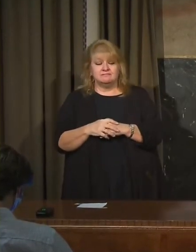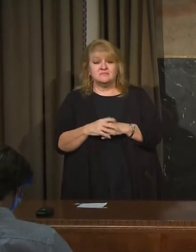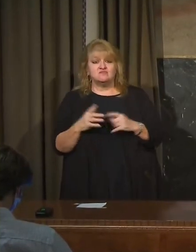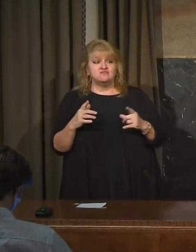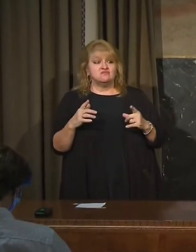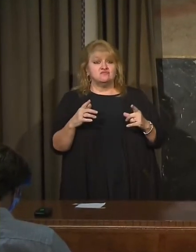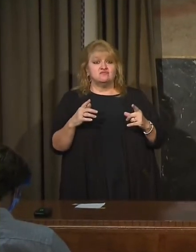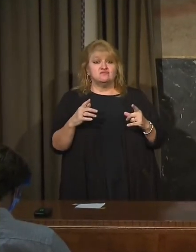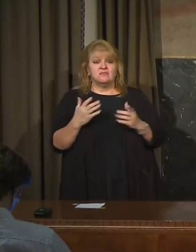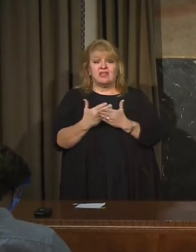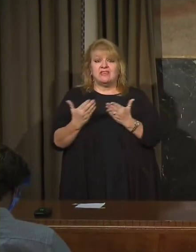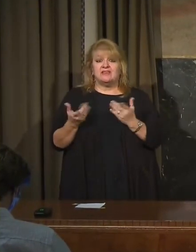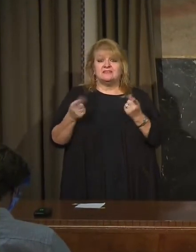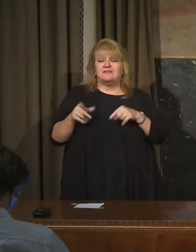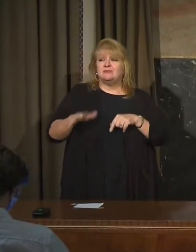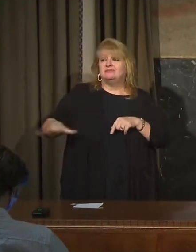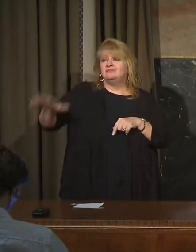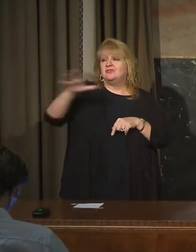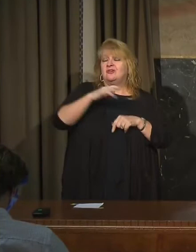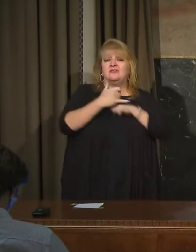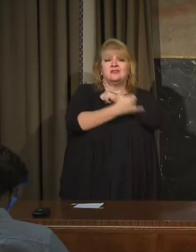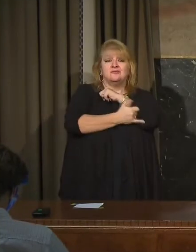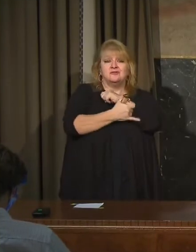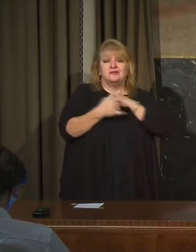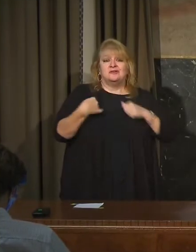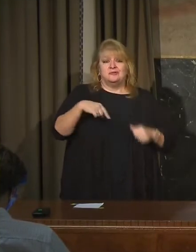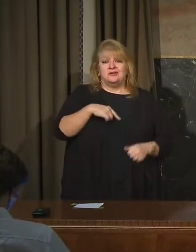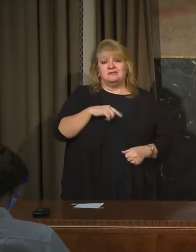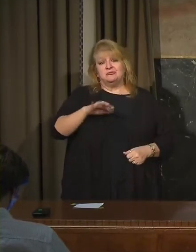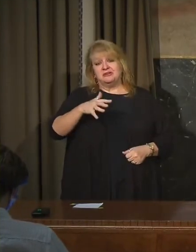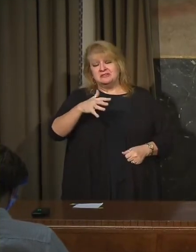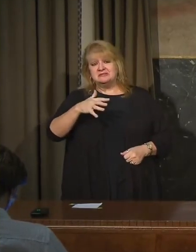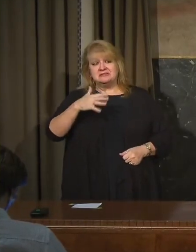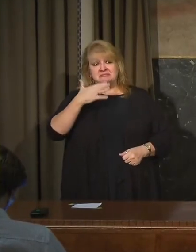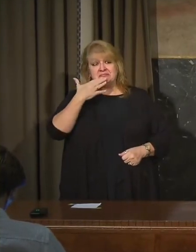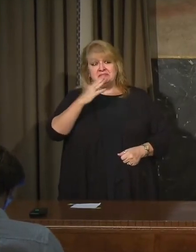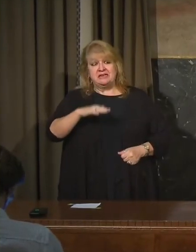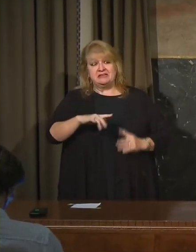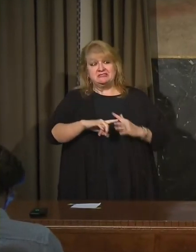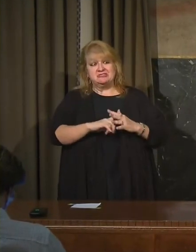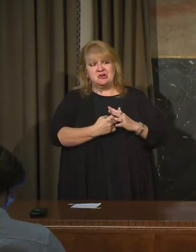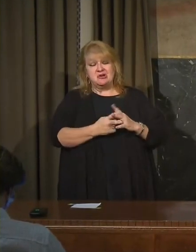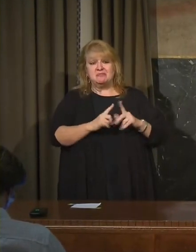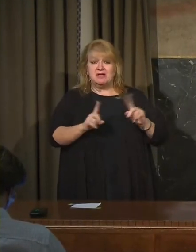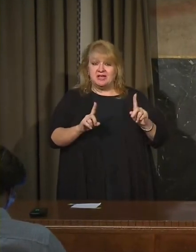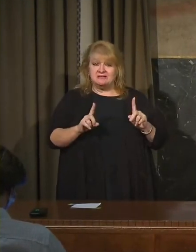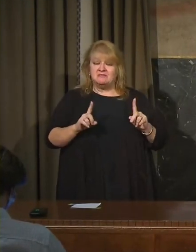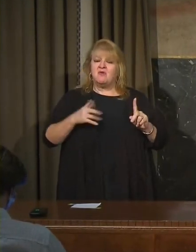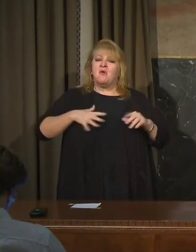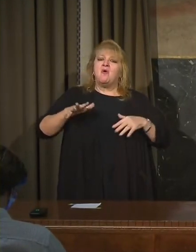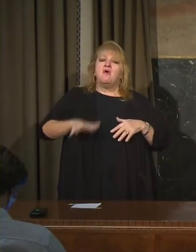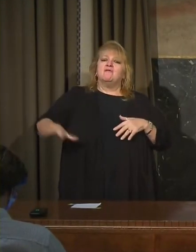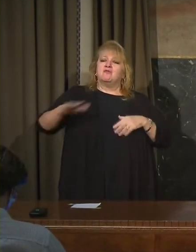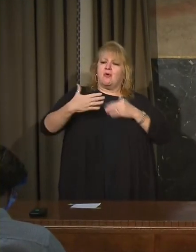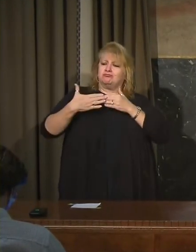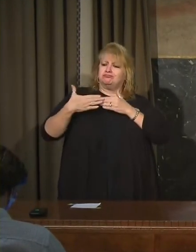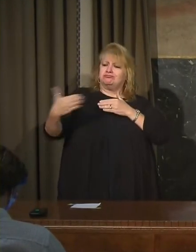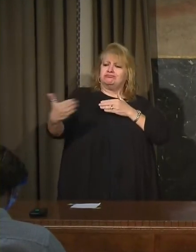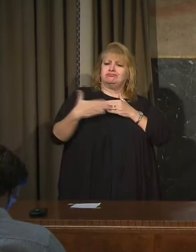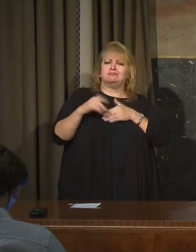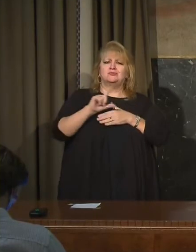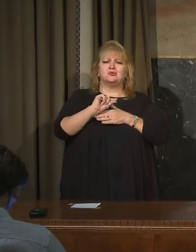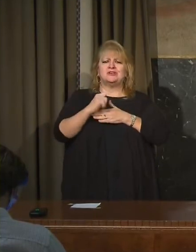Based on things happening around the country today, we're off to a pretty bad start, but I'm confident that overall 2021 is going to be a much better